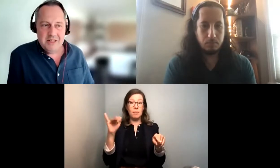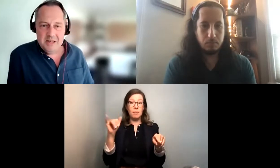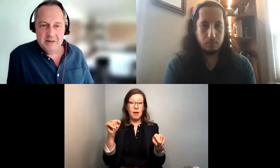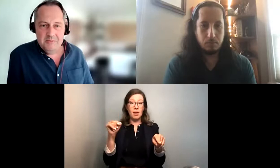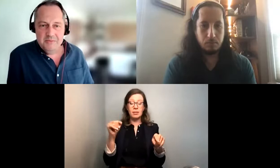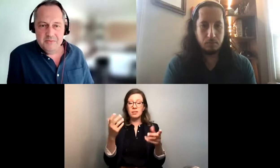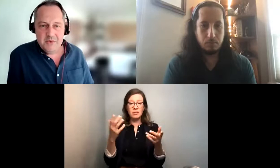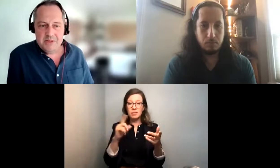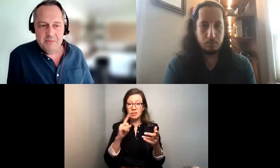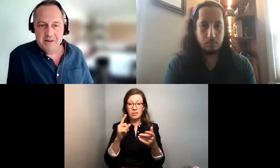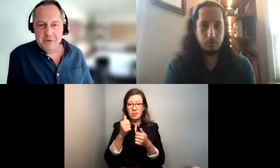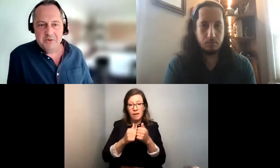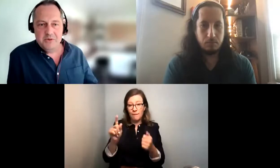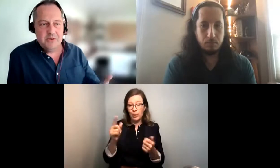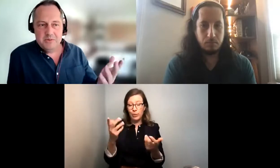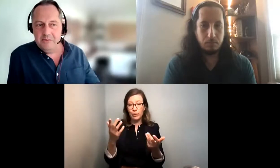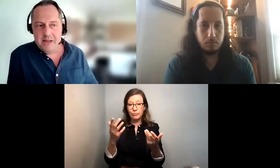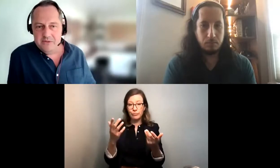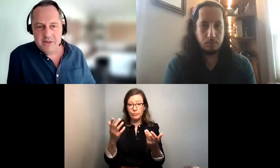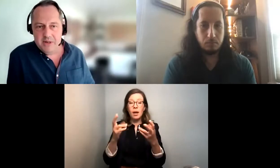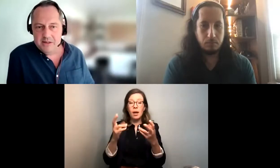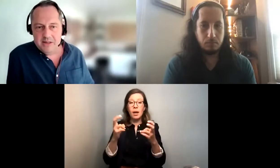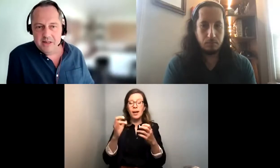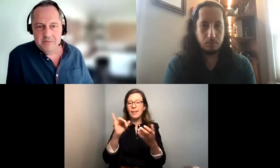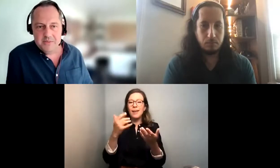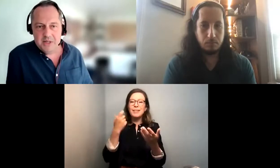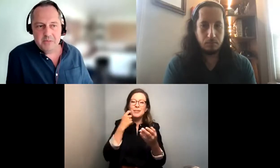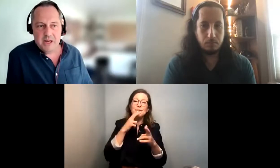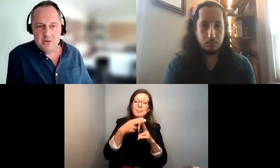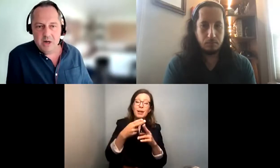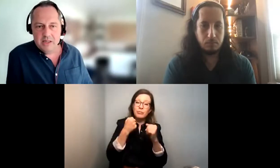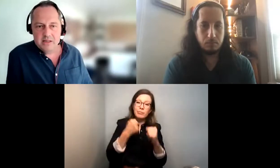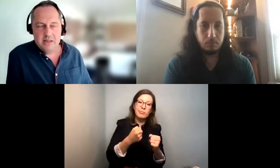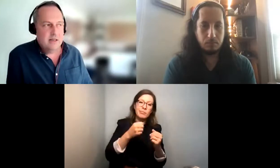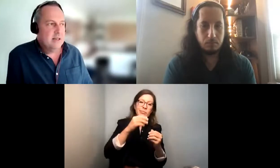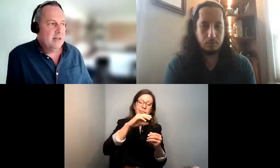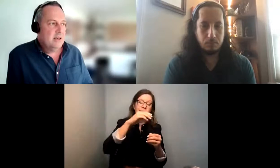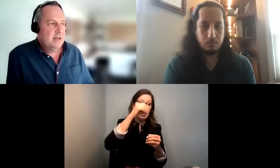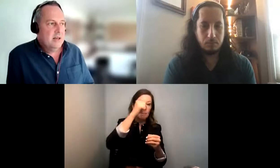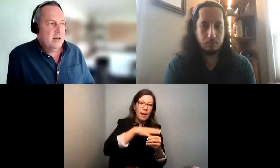everywhere. Whether it's male, we've already talked about male and female, black or white.